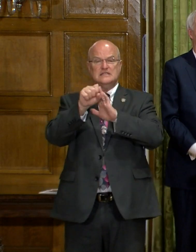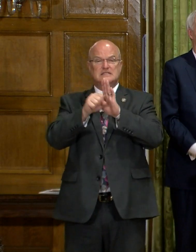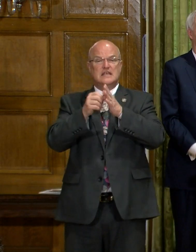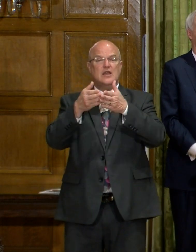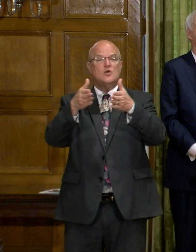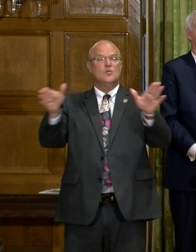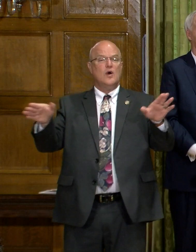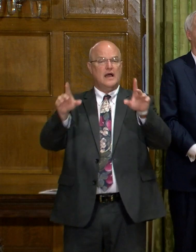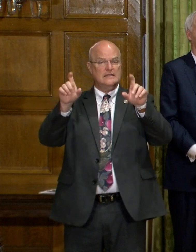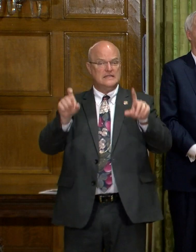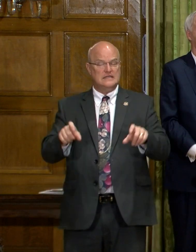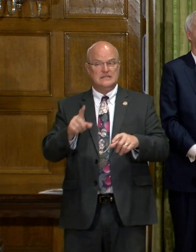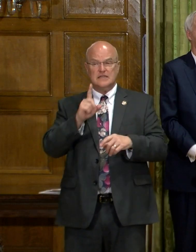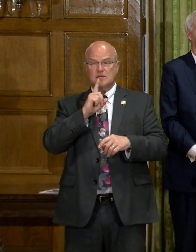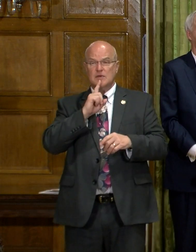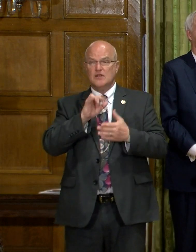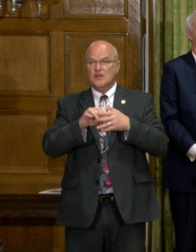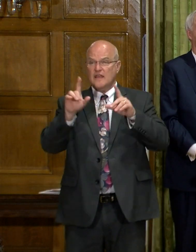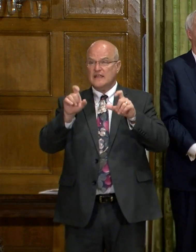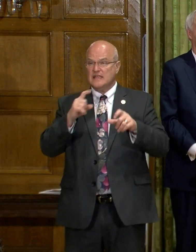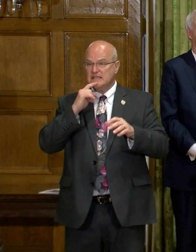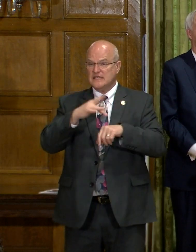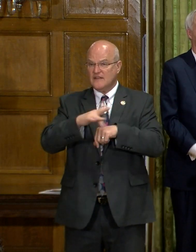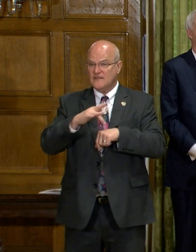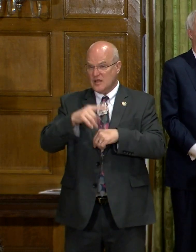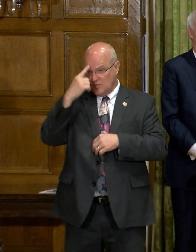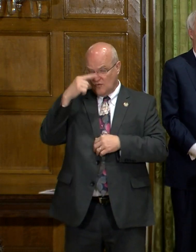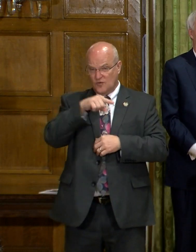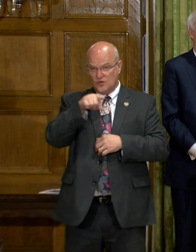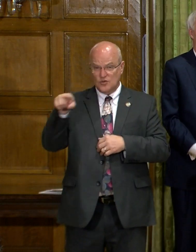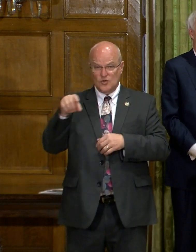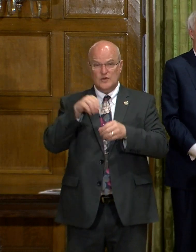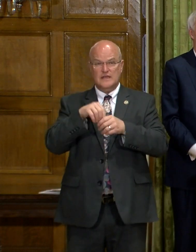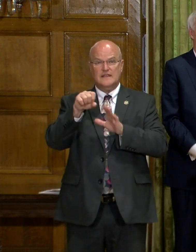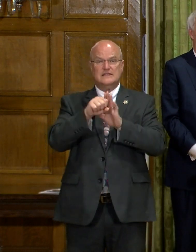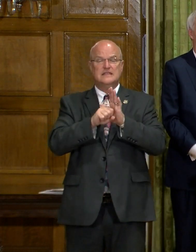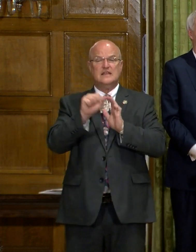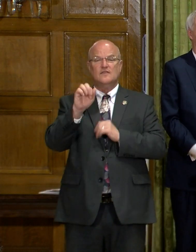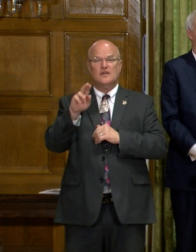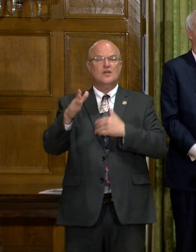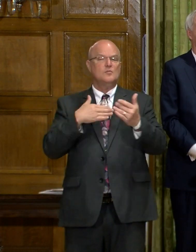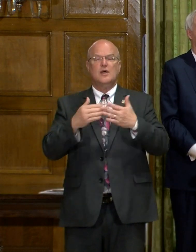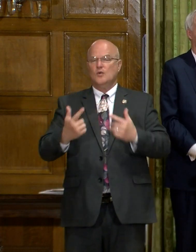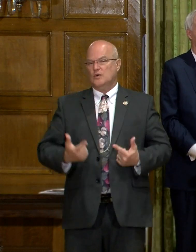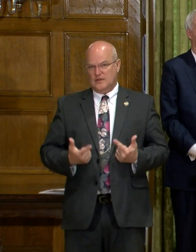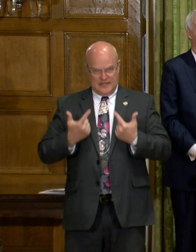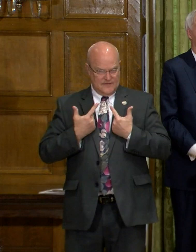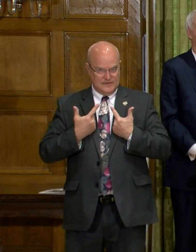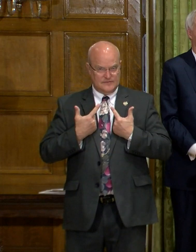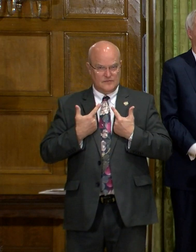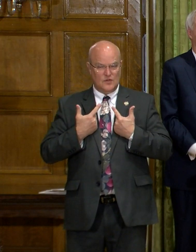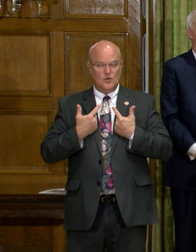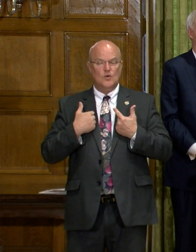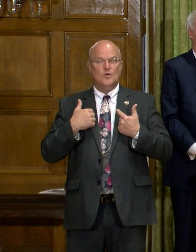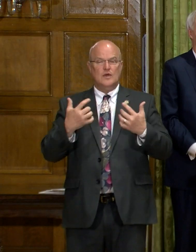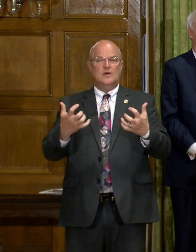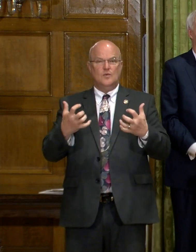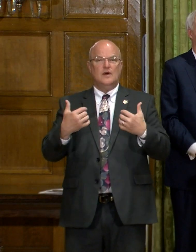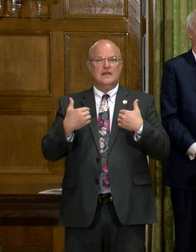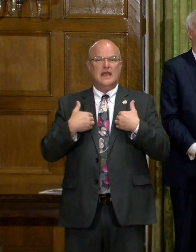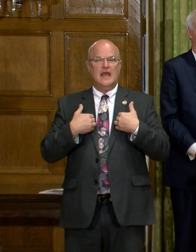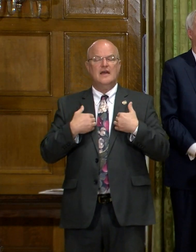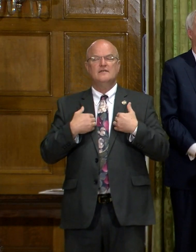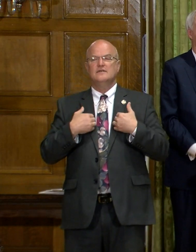and also making sure that testing is available to you in the state of Arkansas no matter where you live. We'd love to have